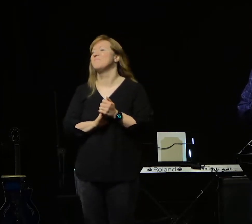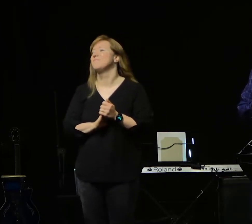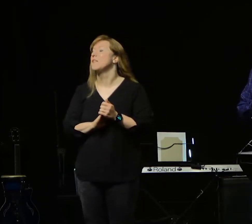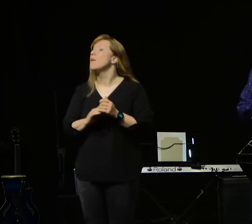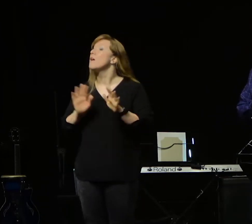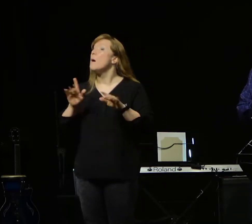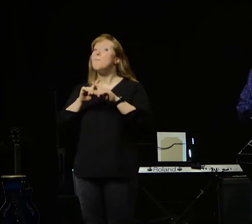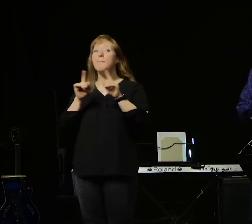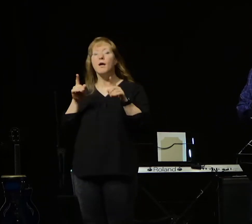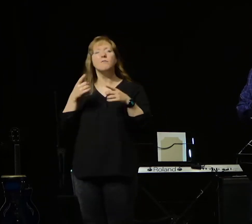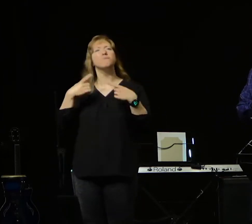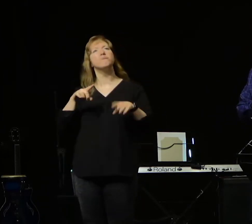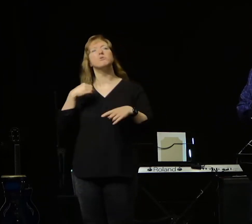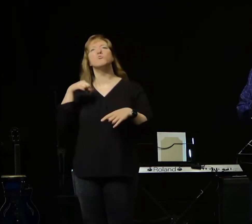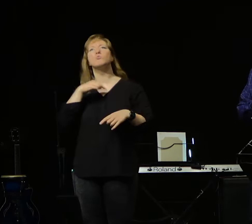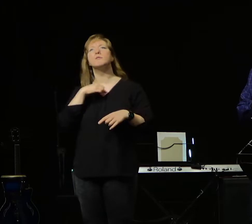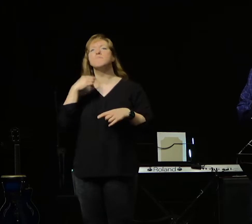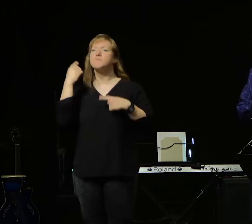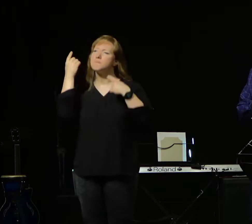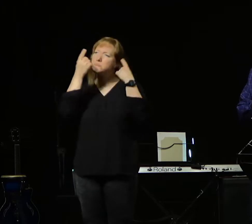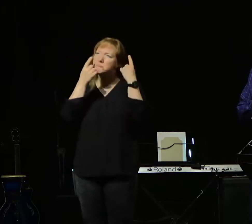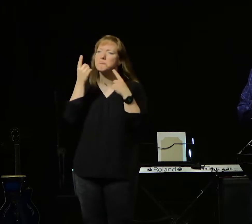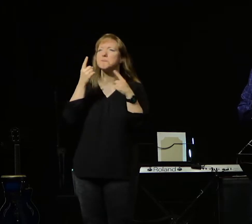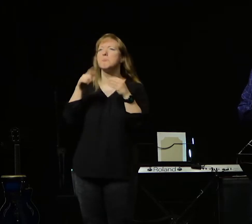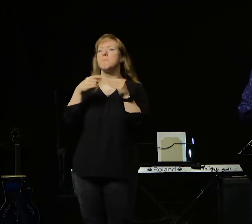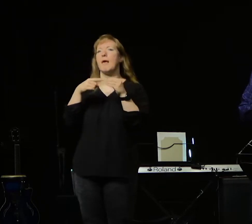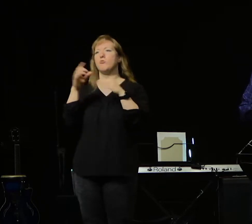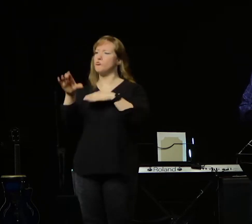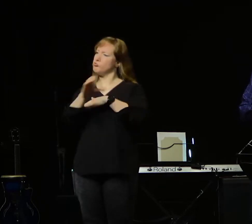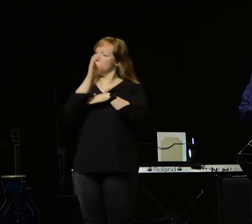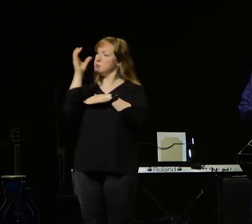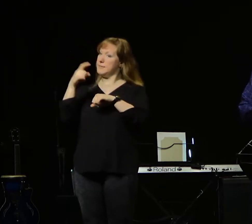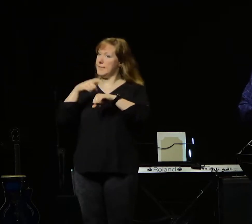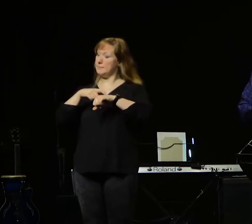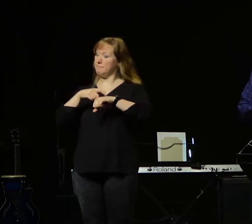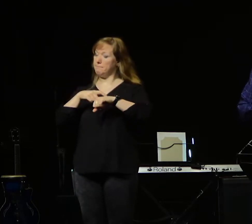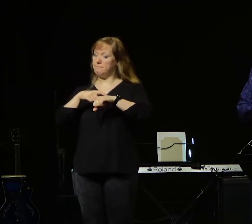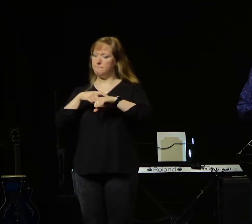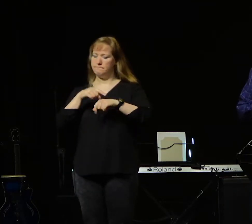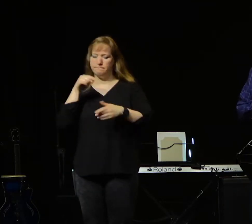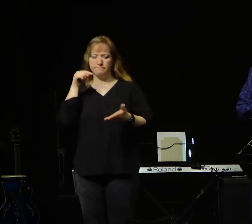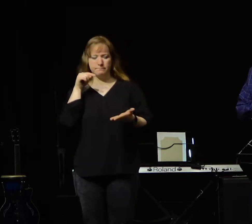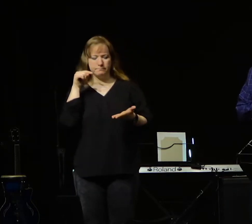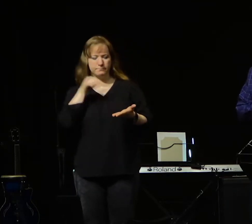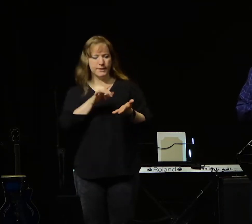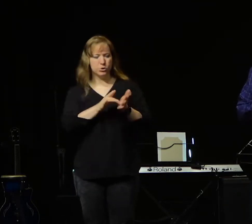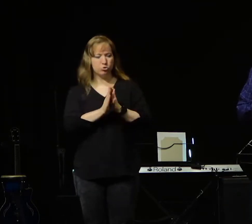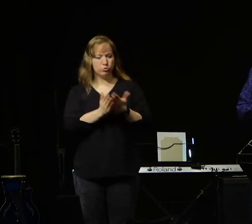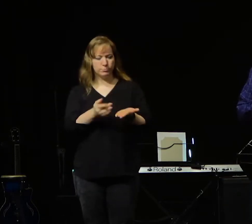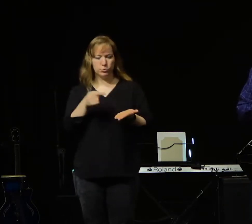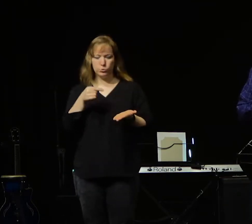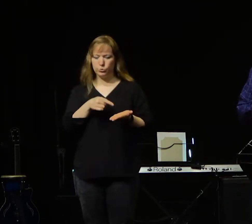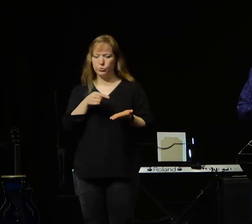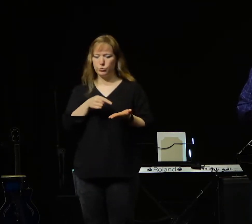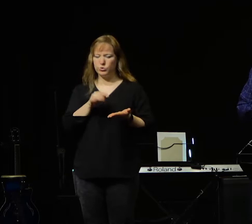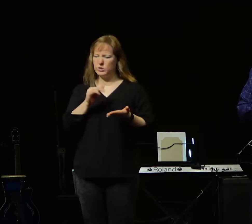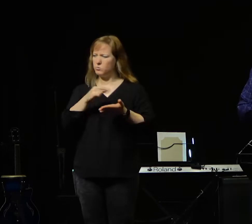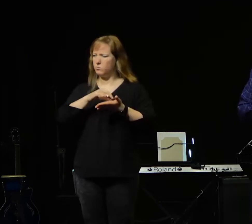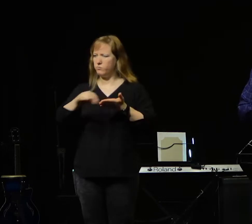But as we think about Christmas and the Christmas season, this scripture came to mind,